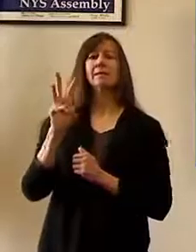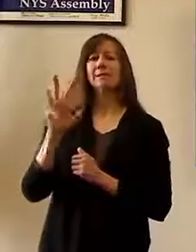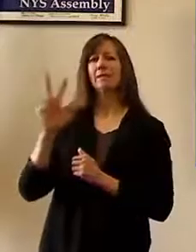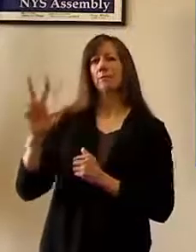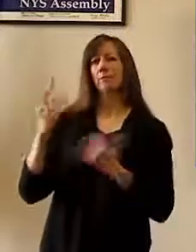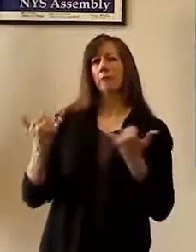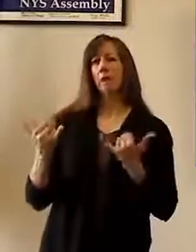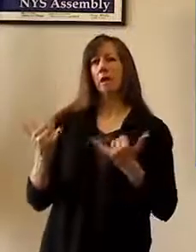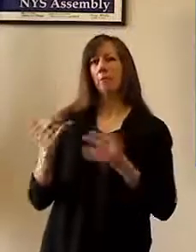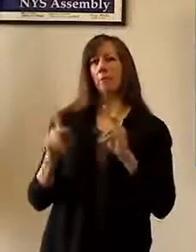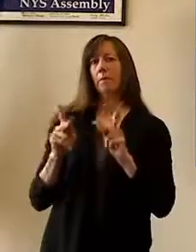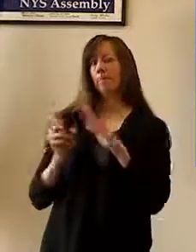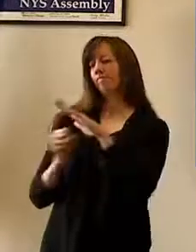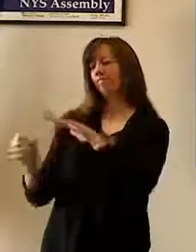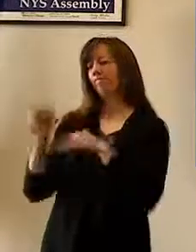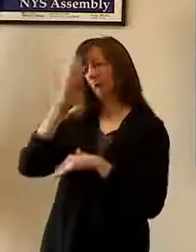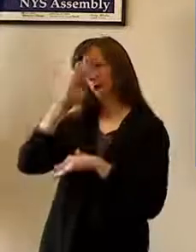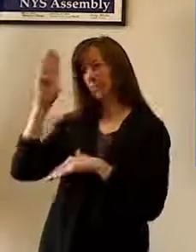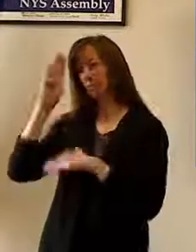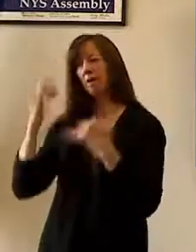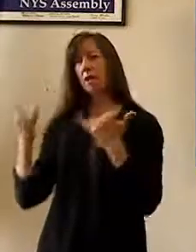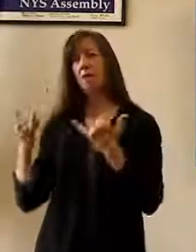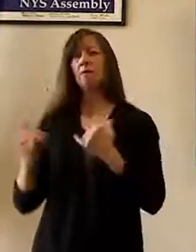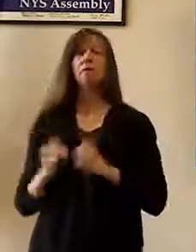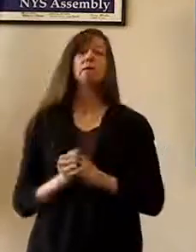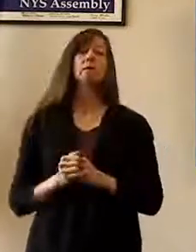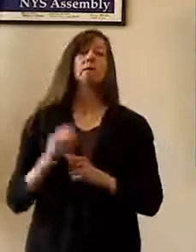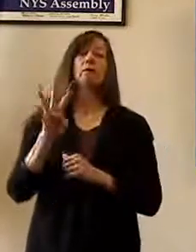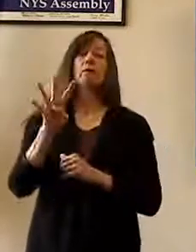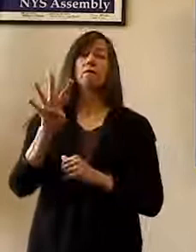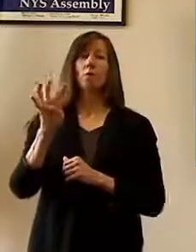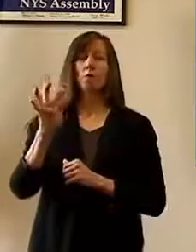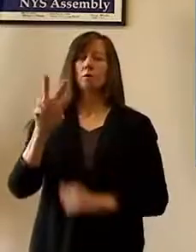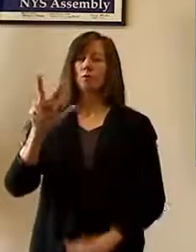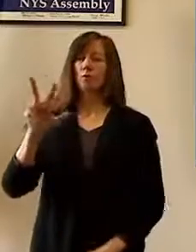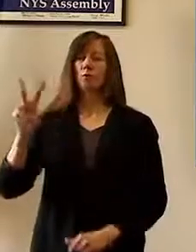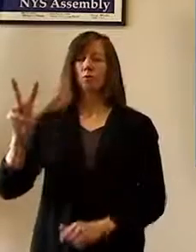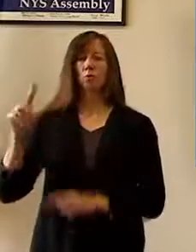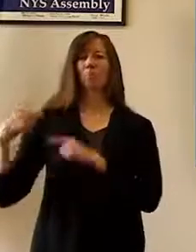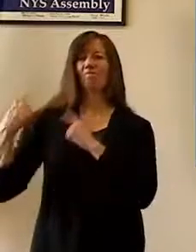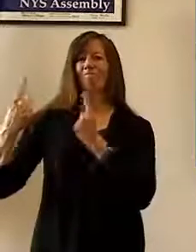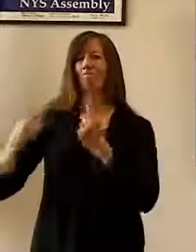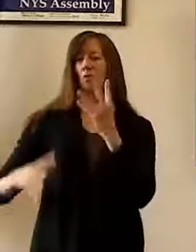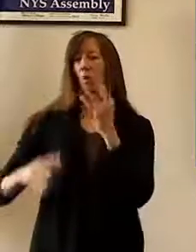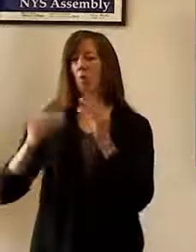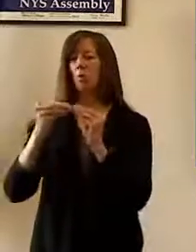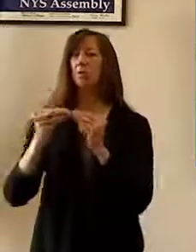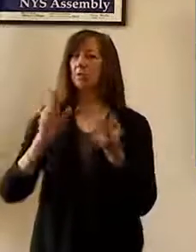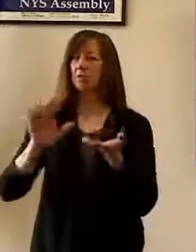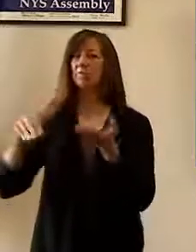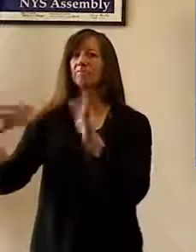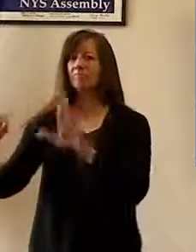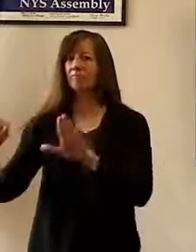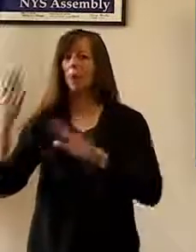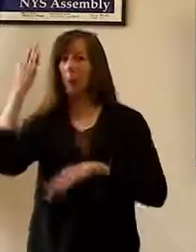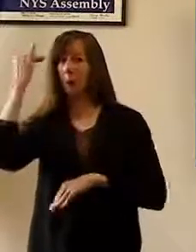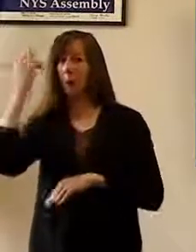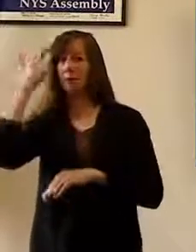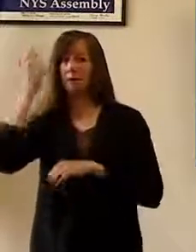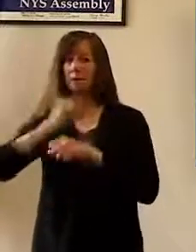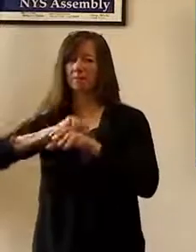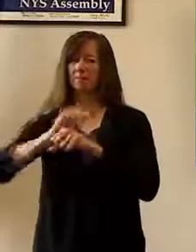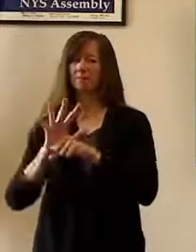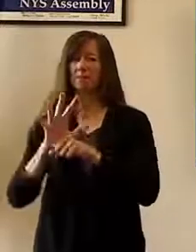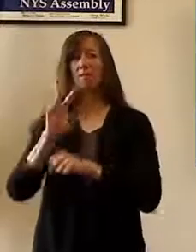individuals hospitalized and 432, sadly, have lost their lives to the virus. That's actually very